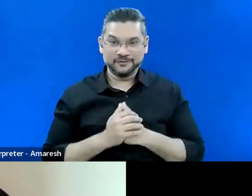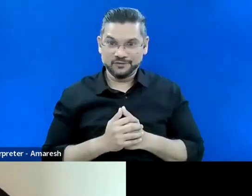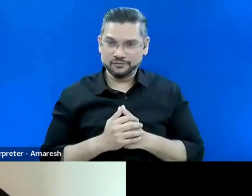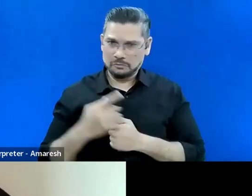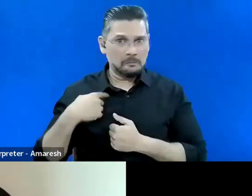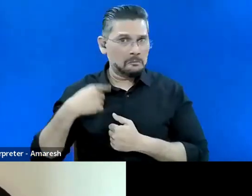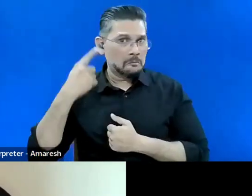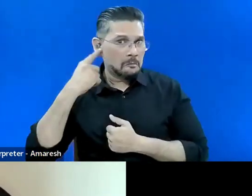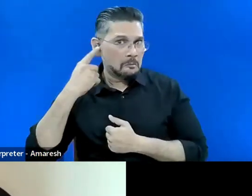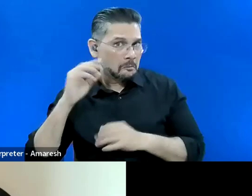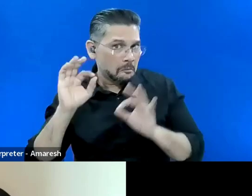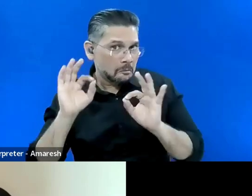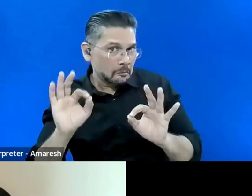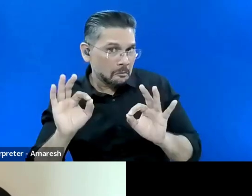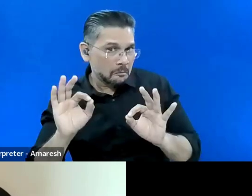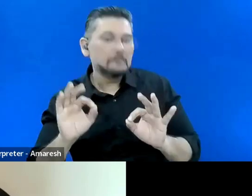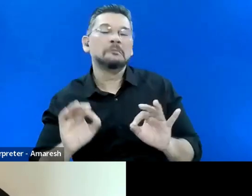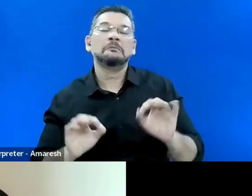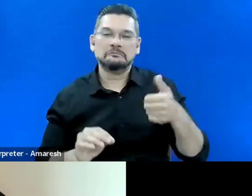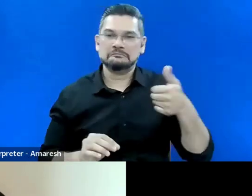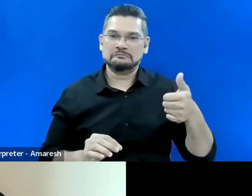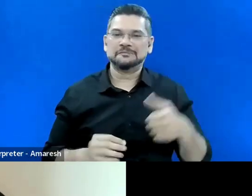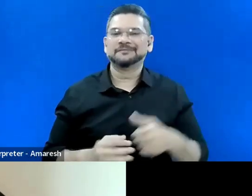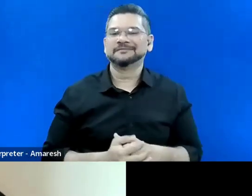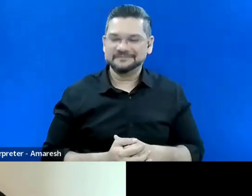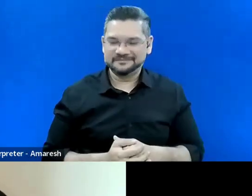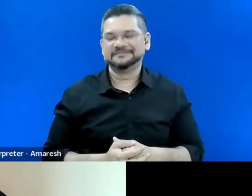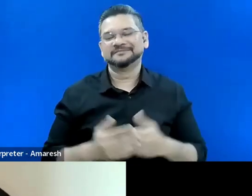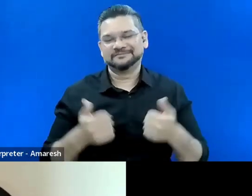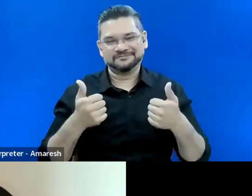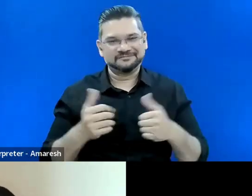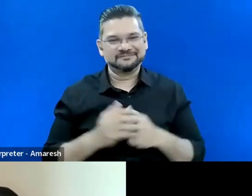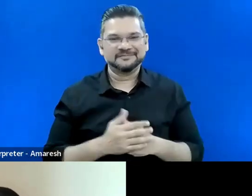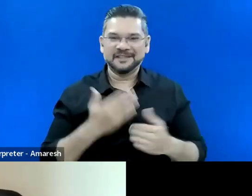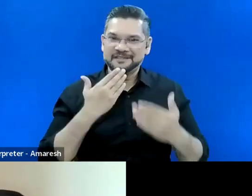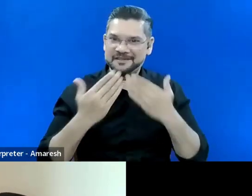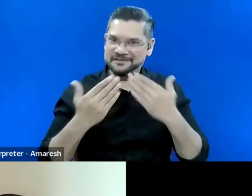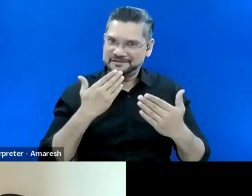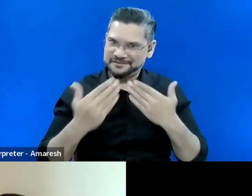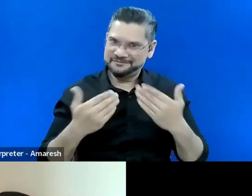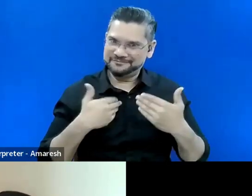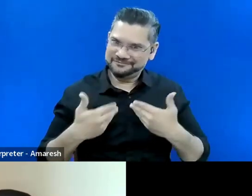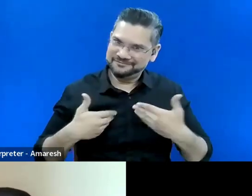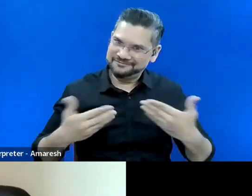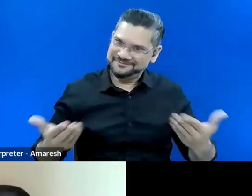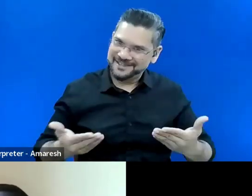Yes. All right, thank you so much for having me. Yes, indeed.